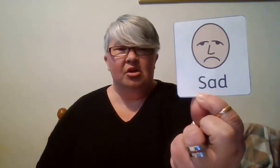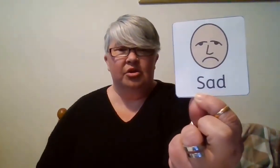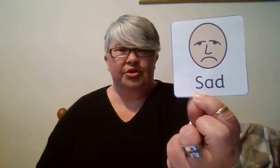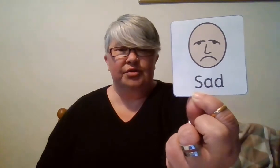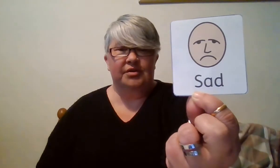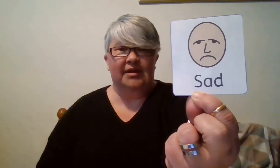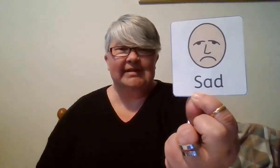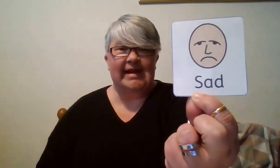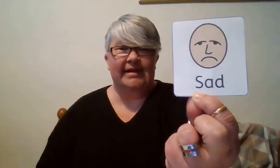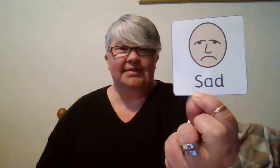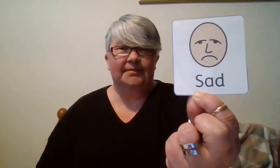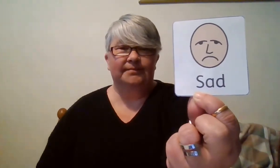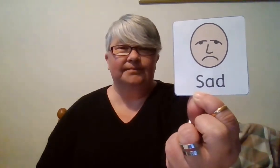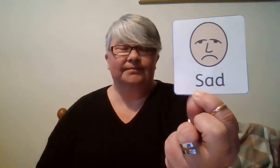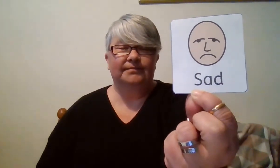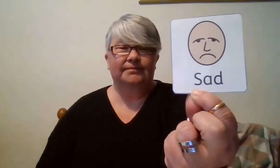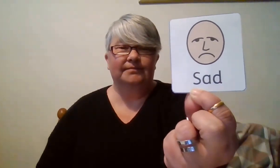Can you sign sad?